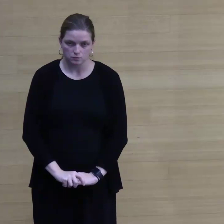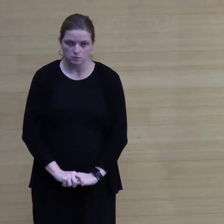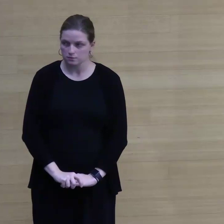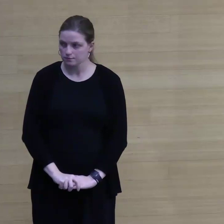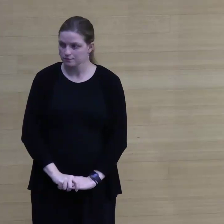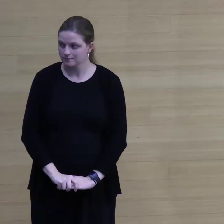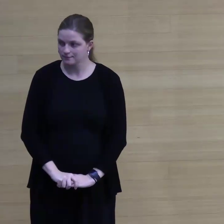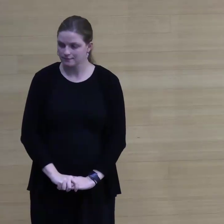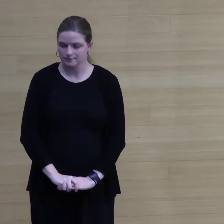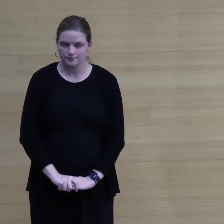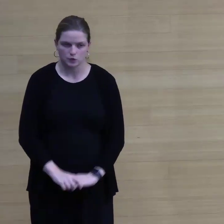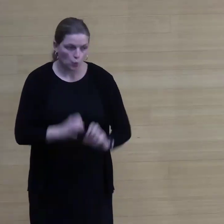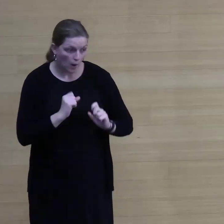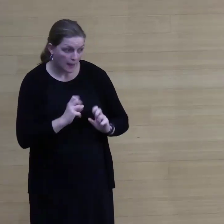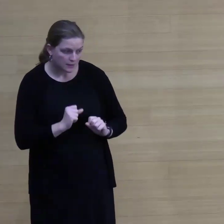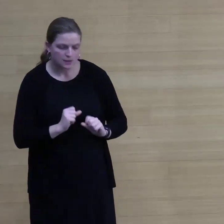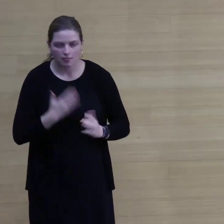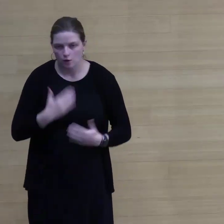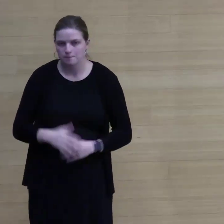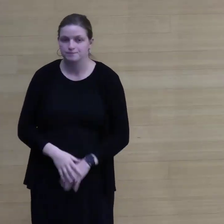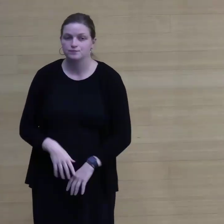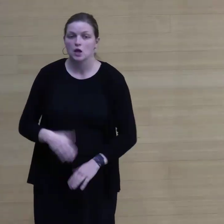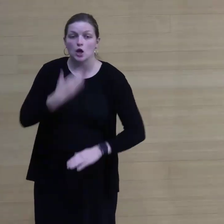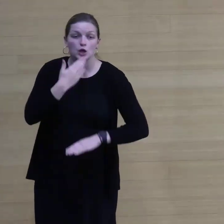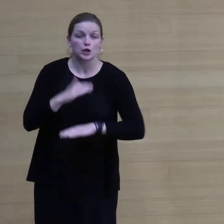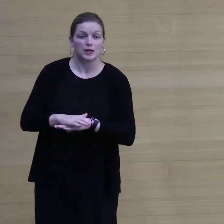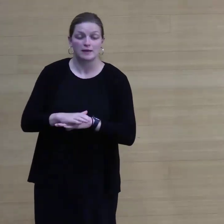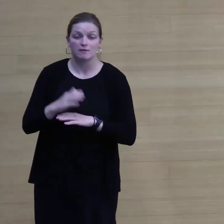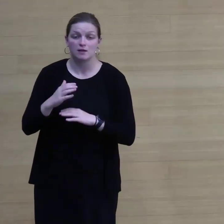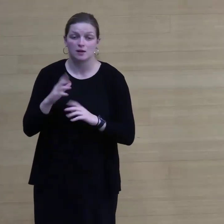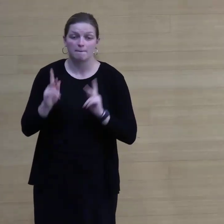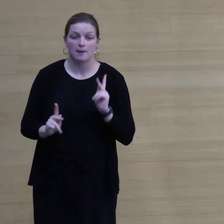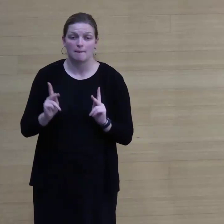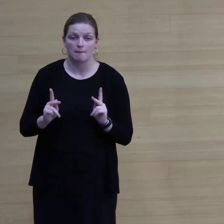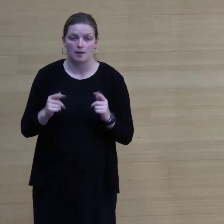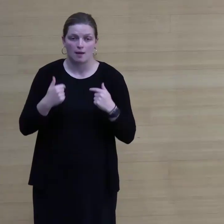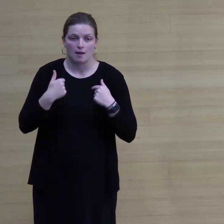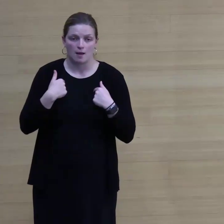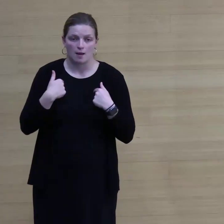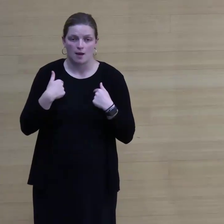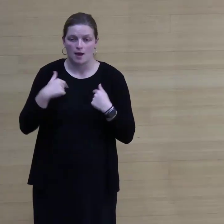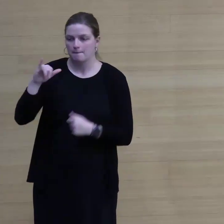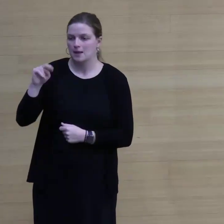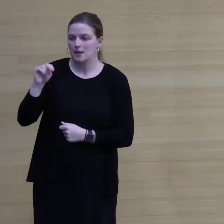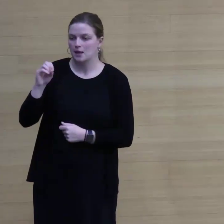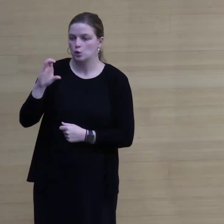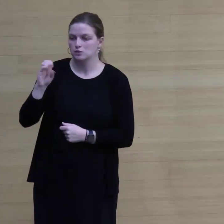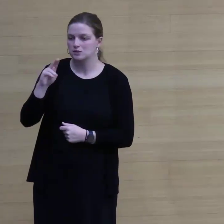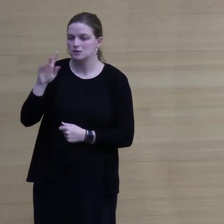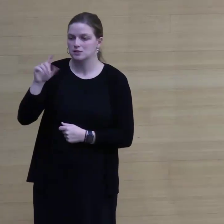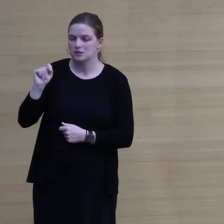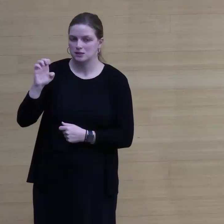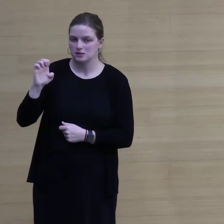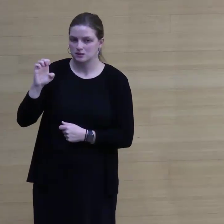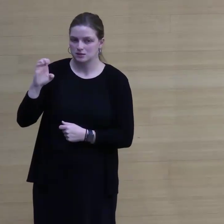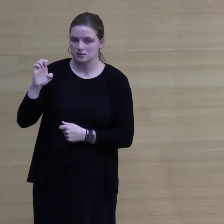You are amazing. Good evening, folks. I'm Innocent speaking. I am